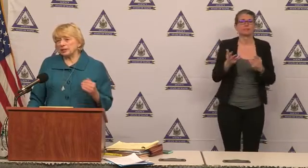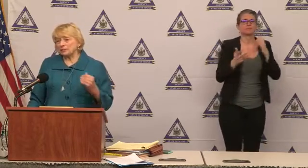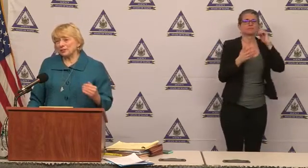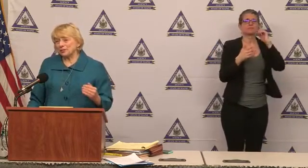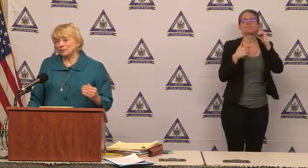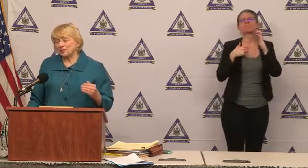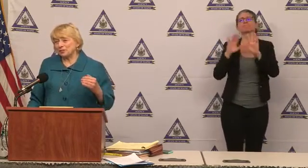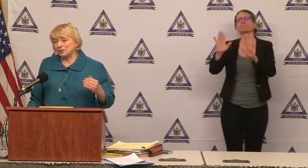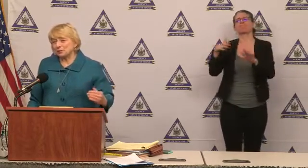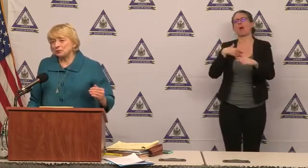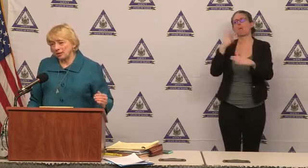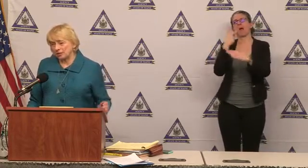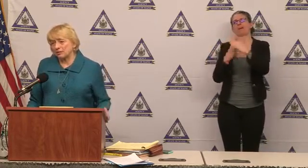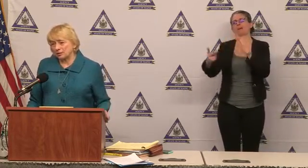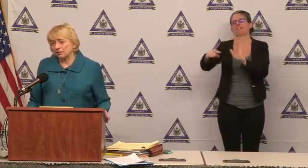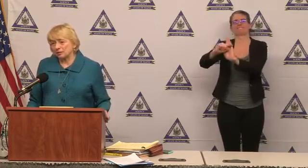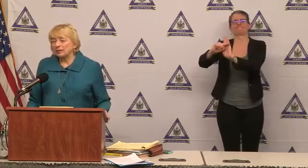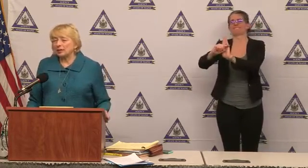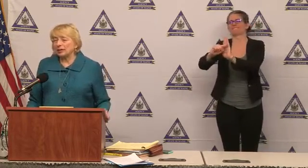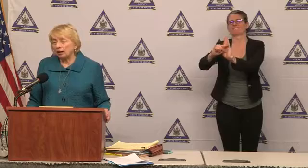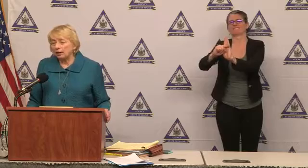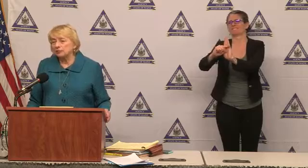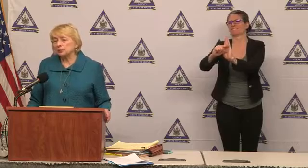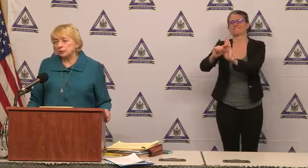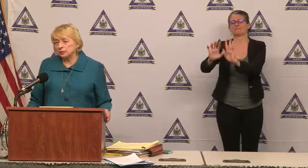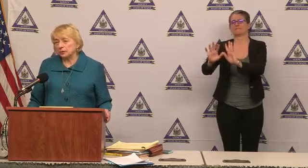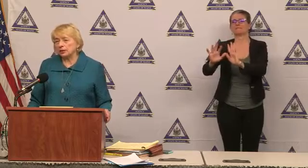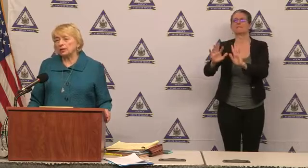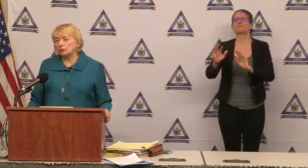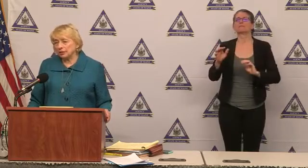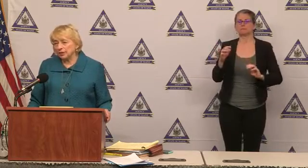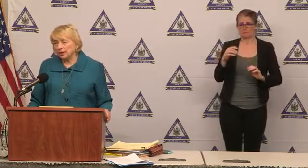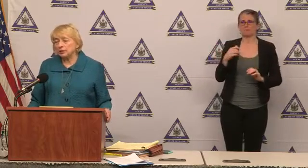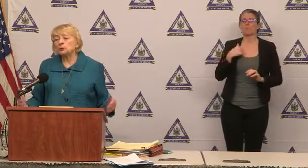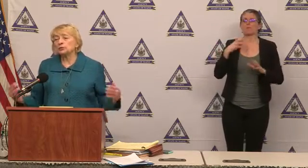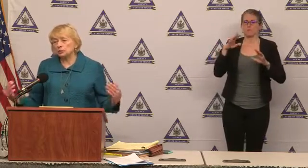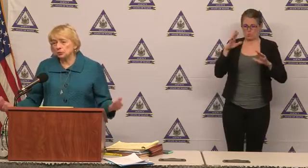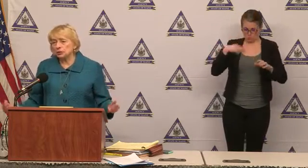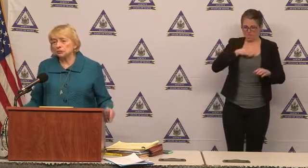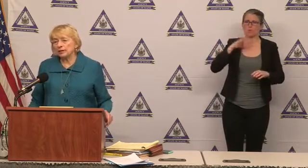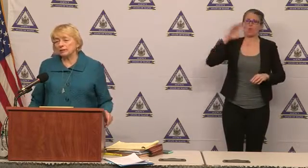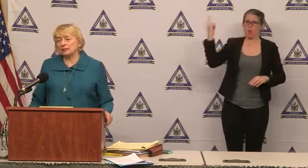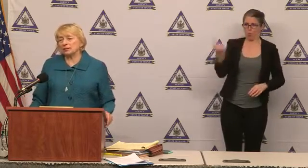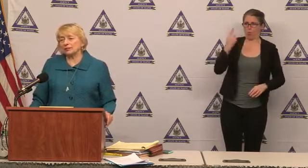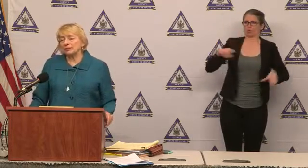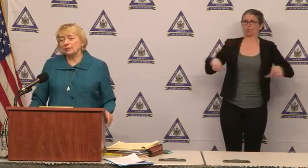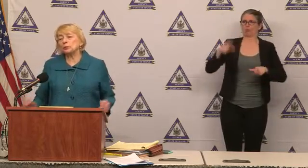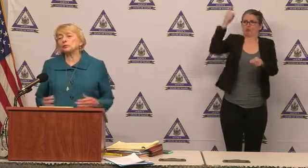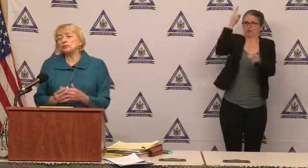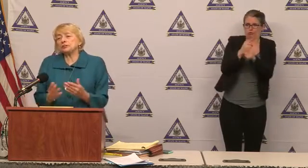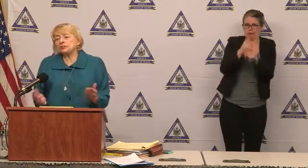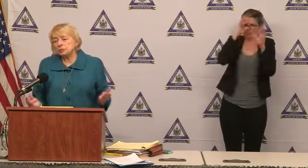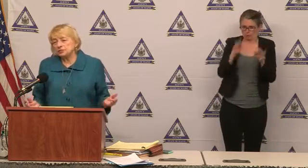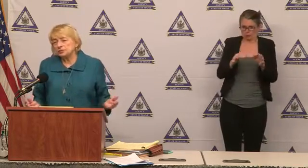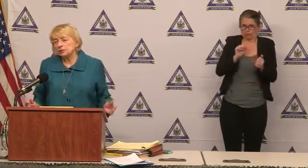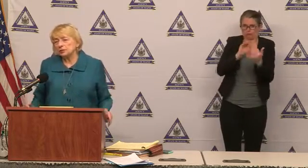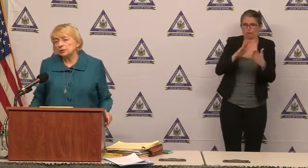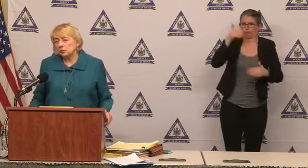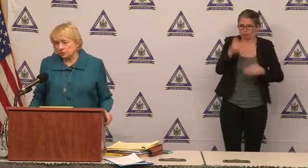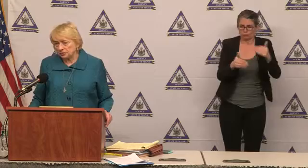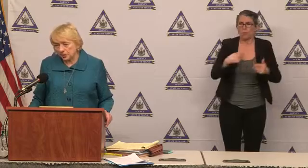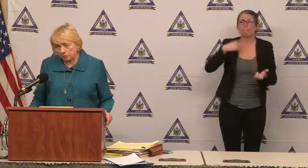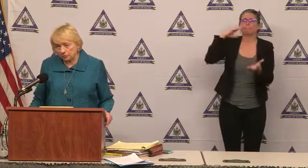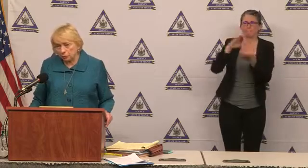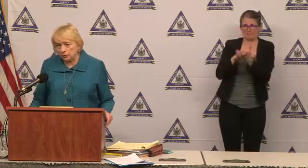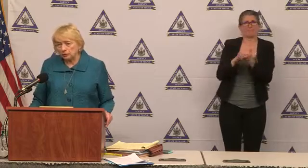I expect them to do the right thing. They are, for the most part, right now, doing the right thing. We're reinforcing what